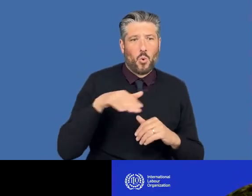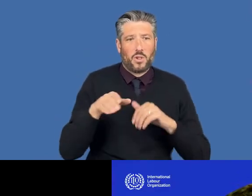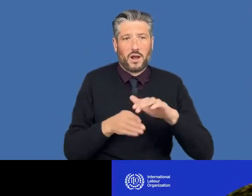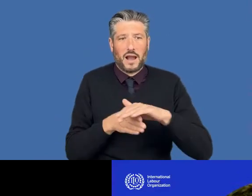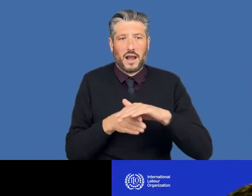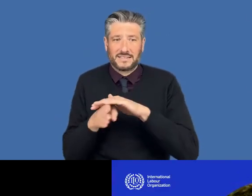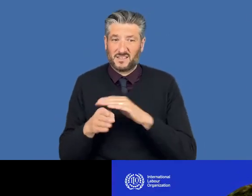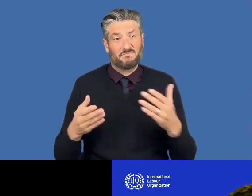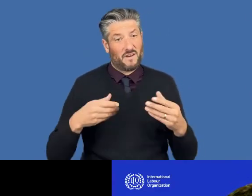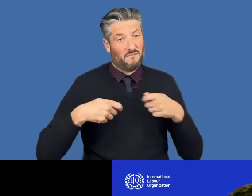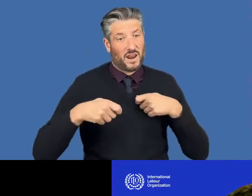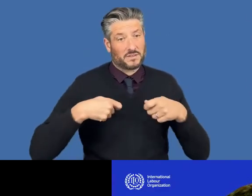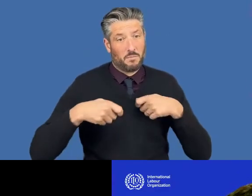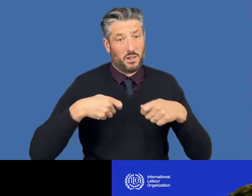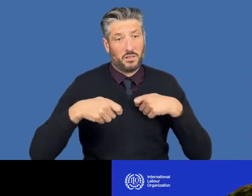fact that